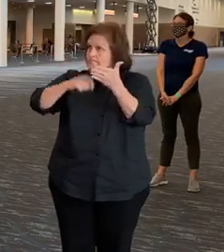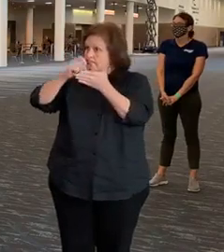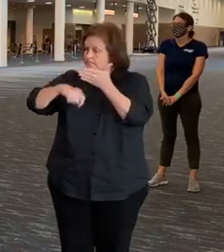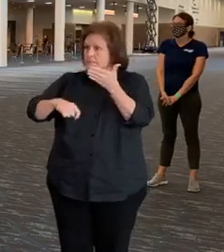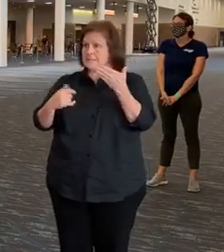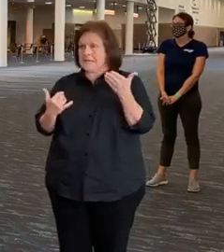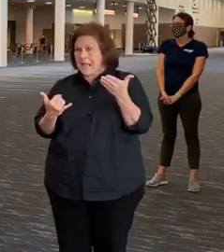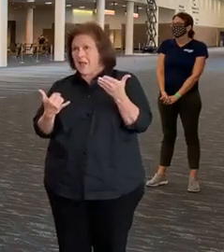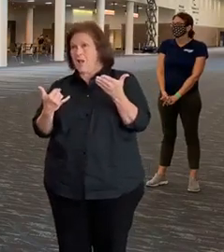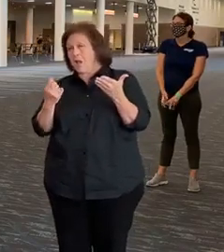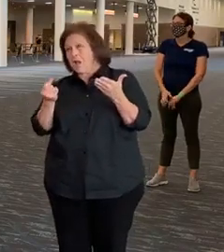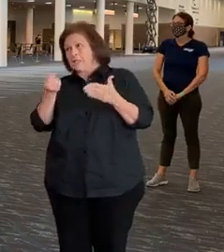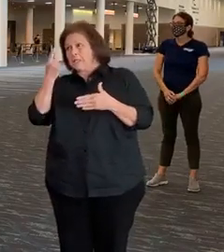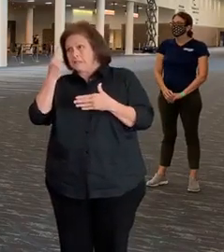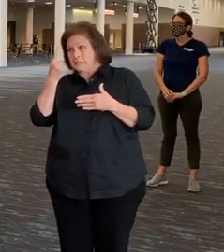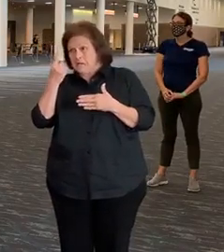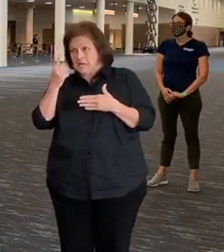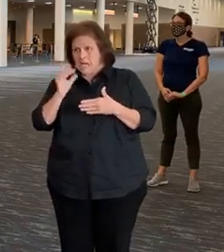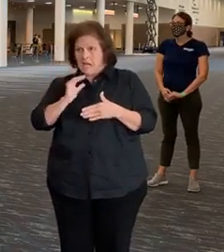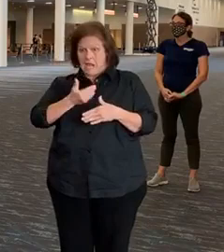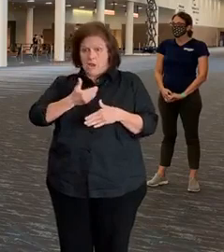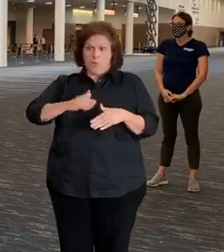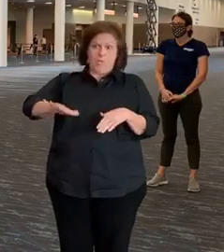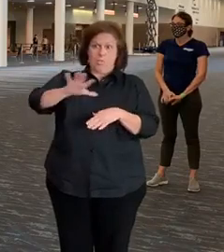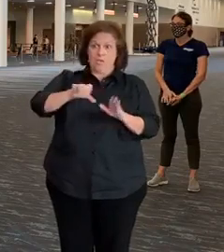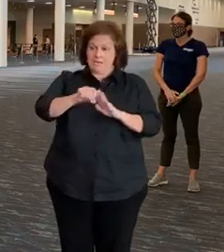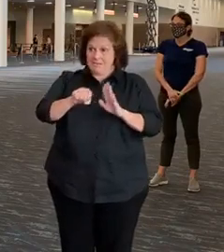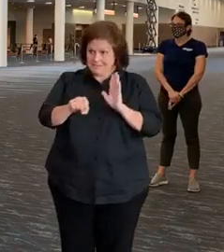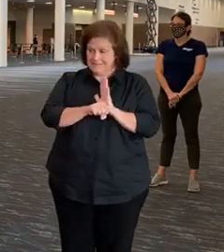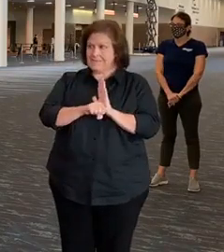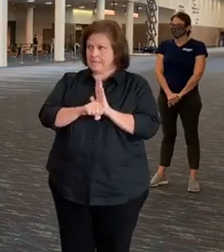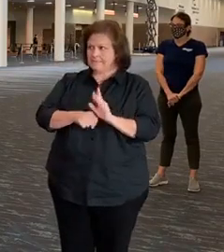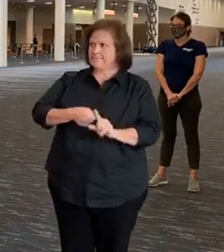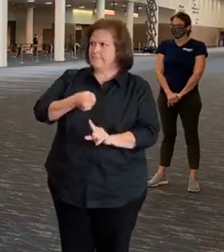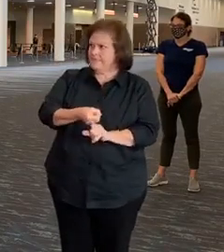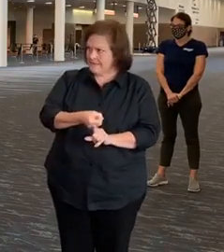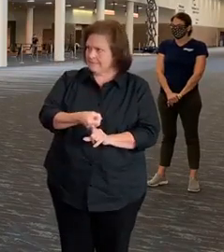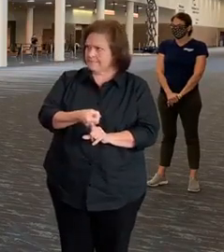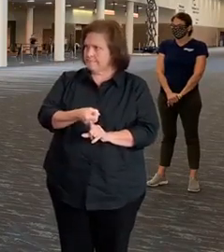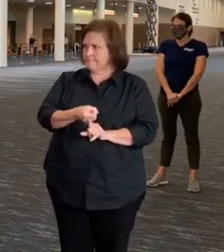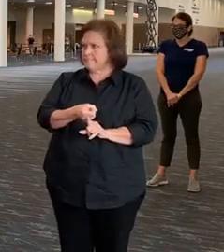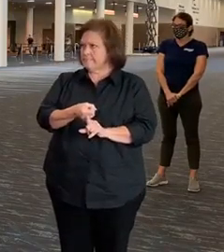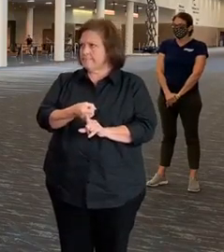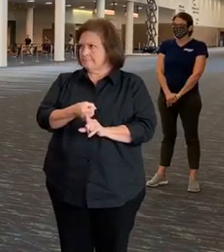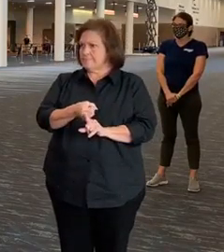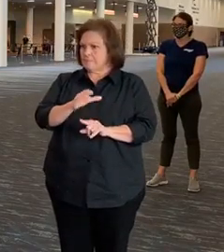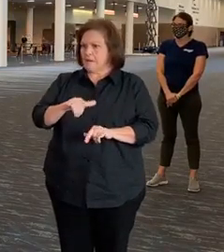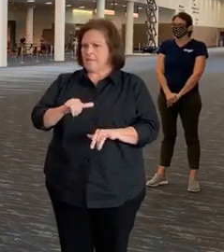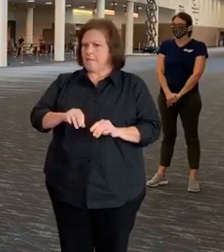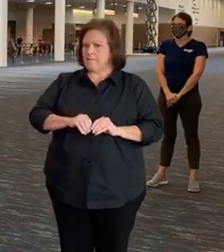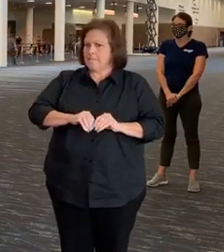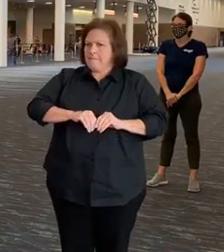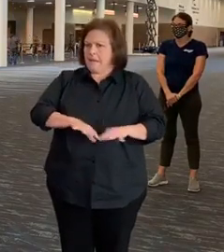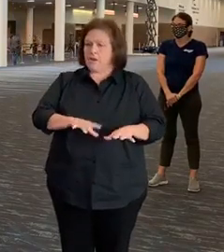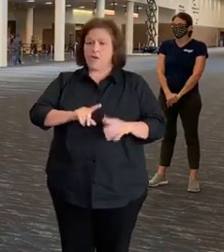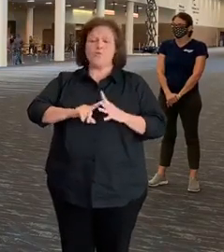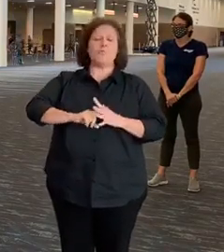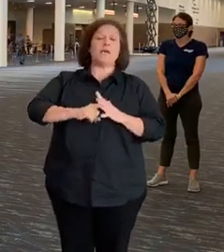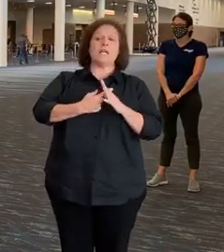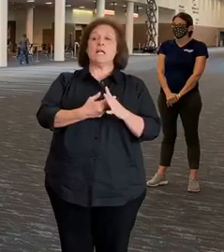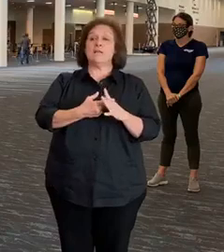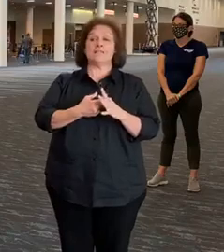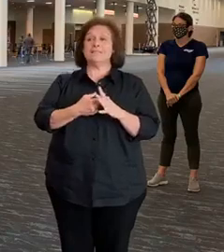in hindsight, understanding that our entire state has been impacted and inundated by this pandemic. Initially, when